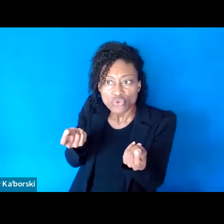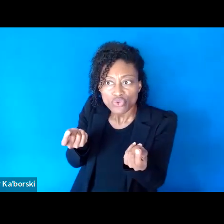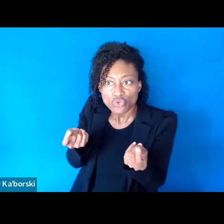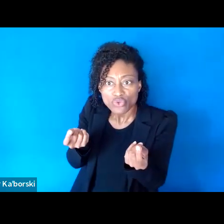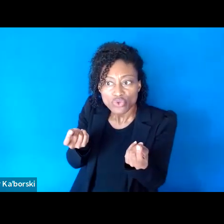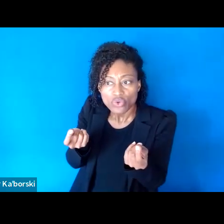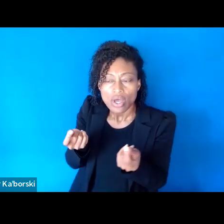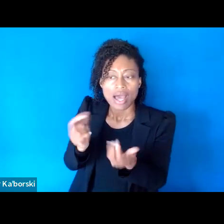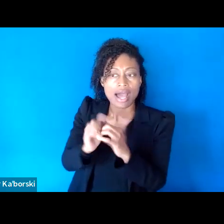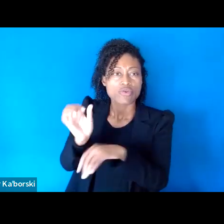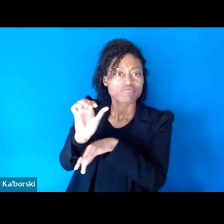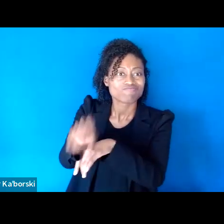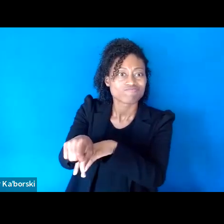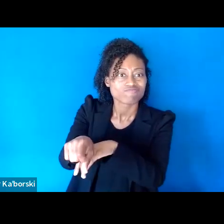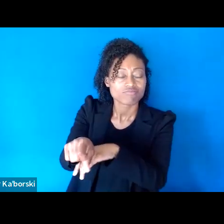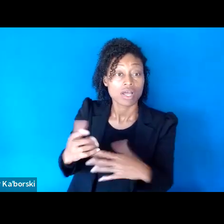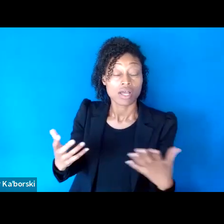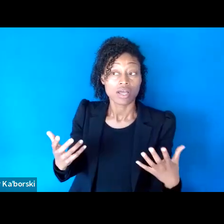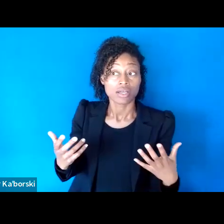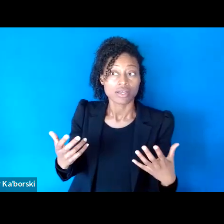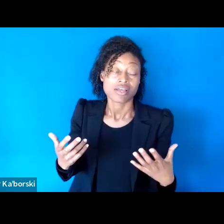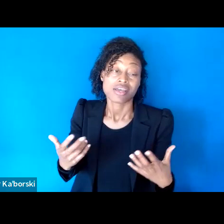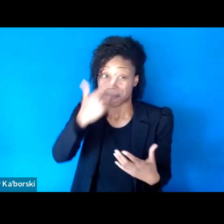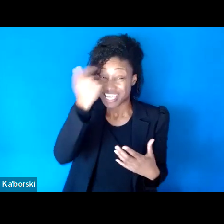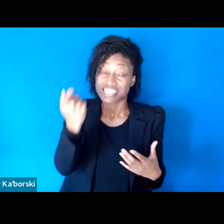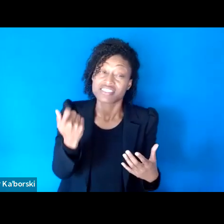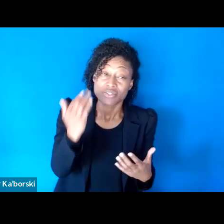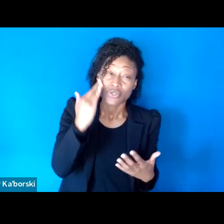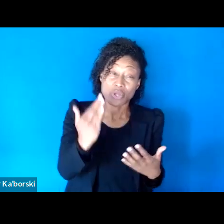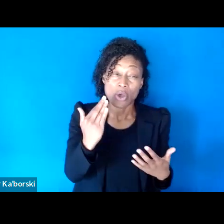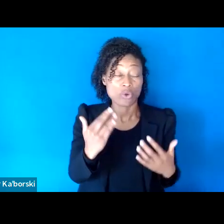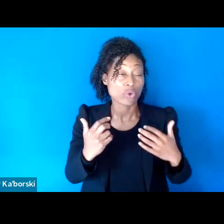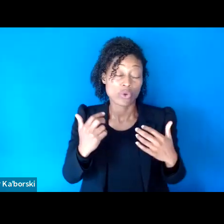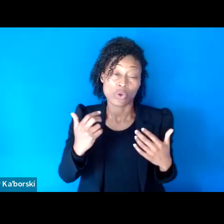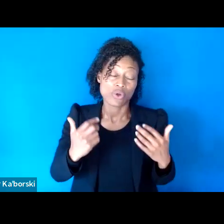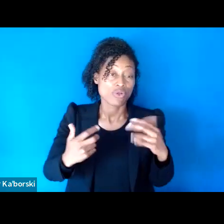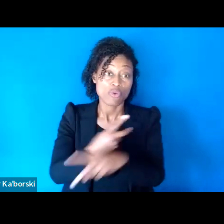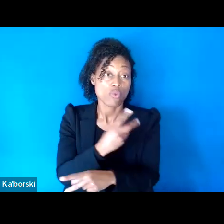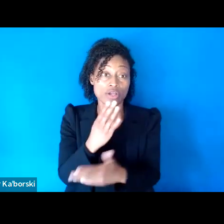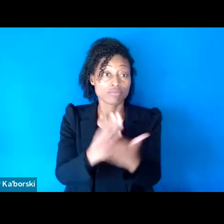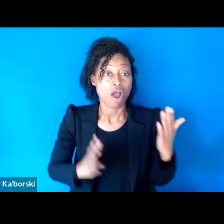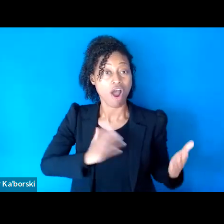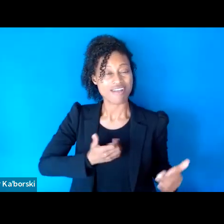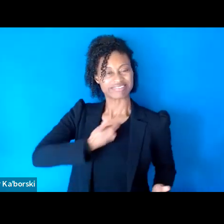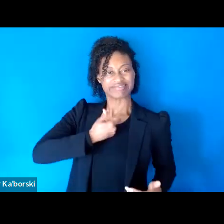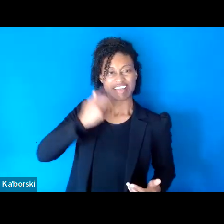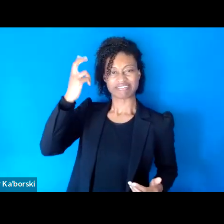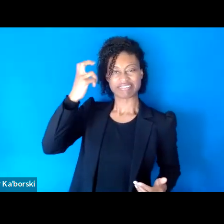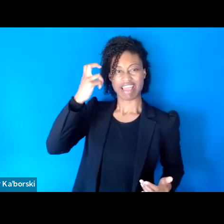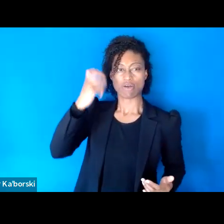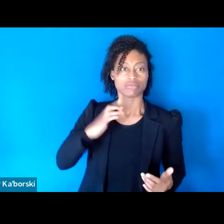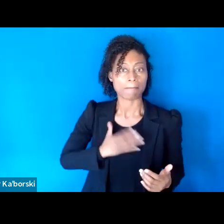obstacles, which is our self-doubt, our concern, our I'm not sure, the